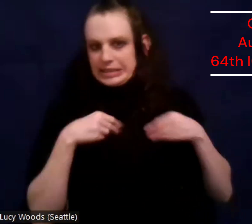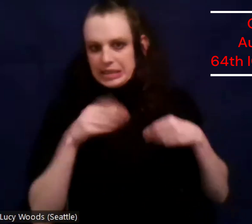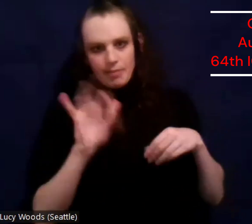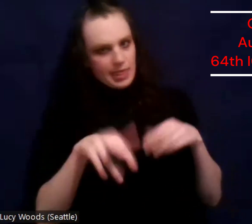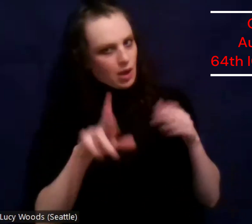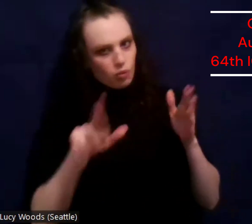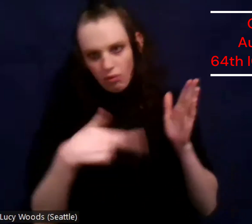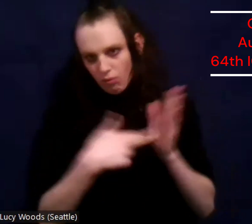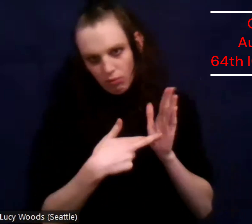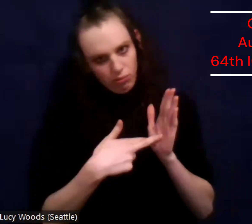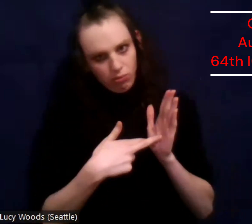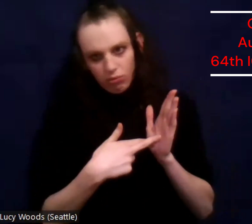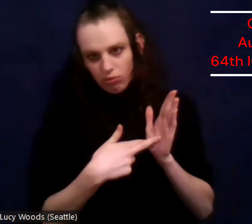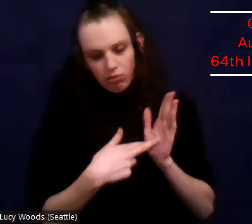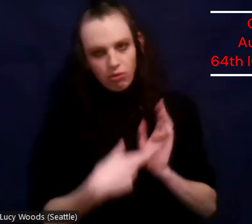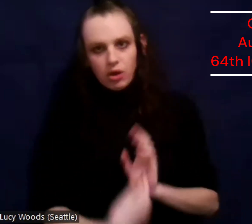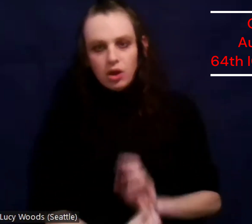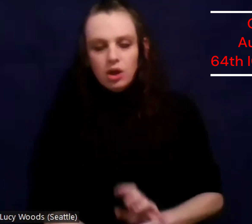and